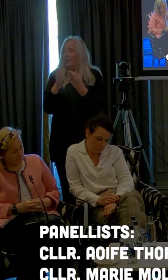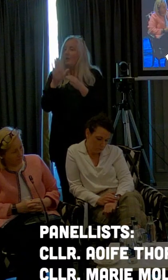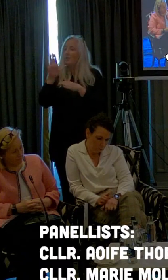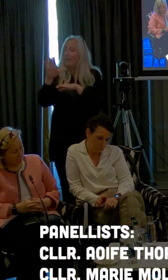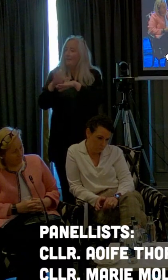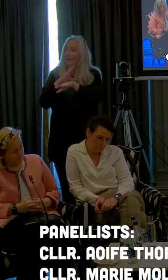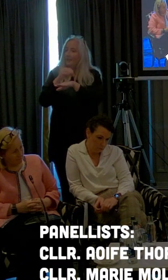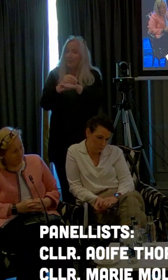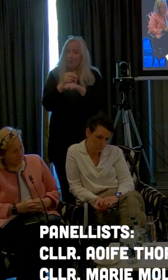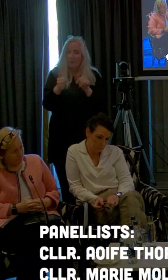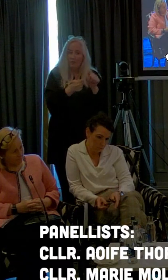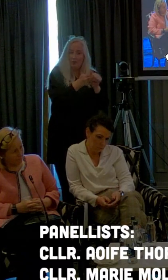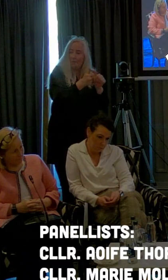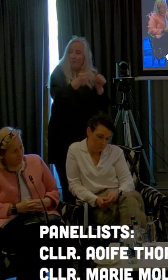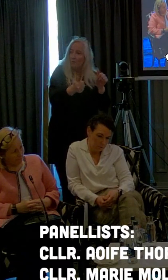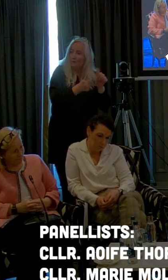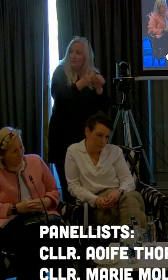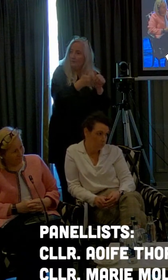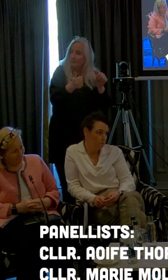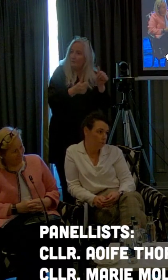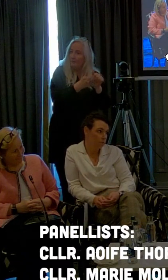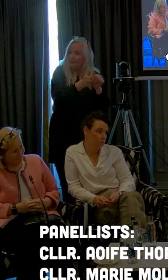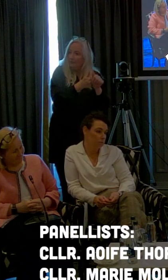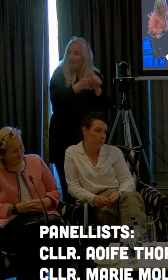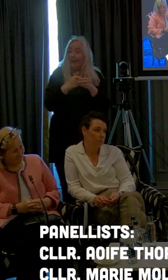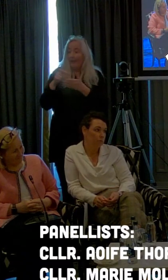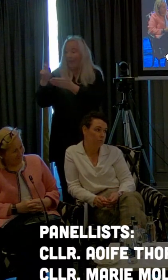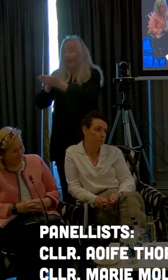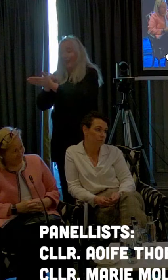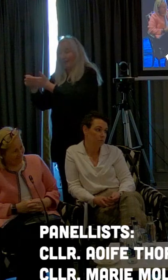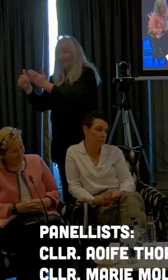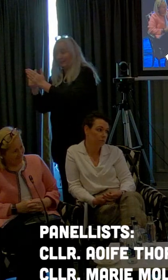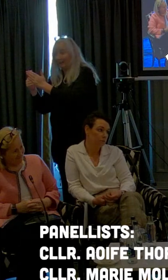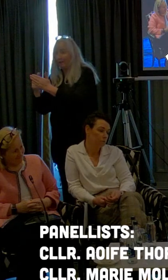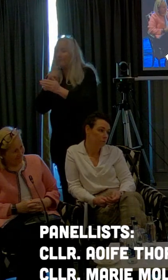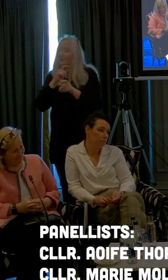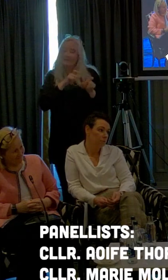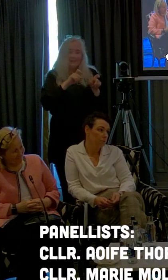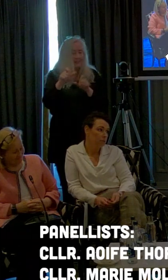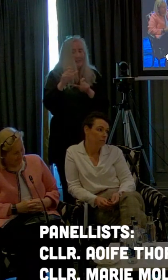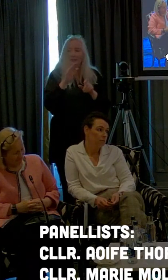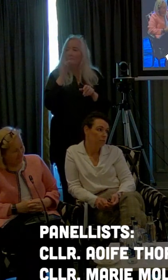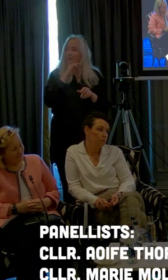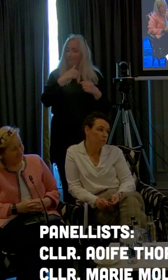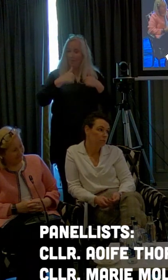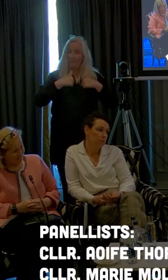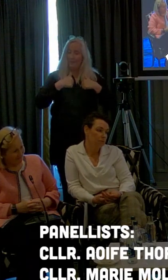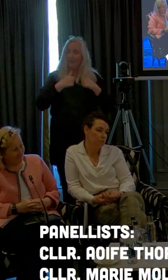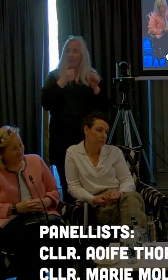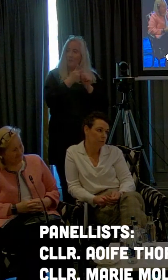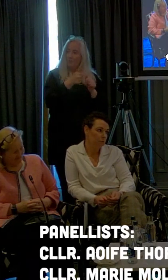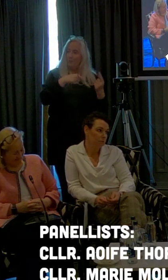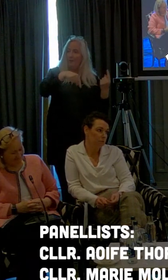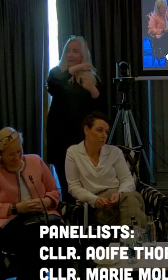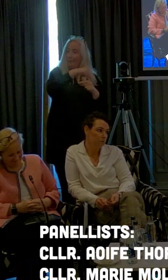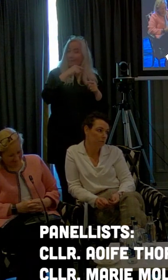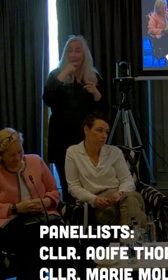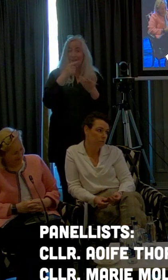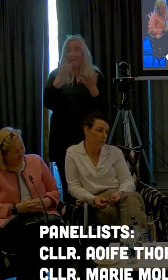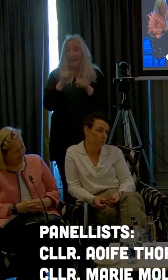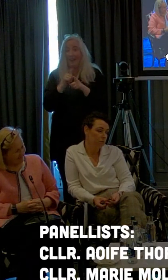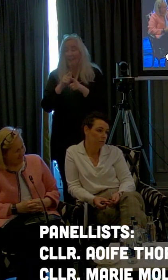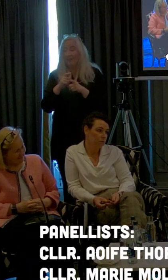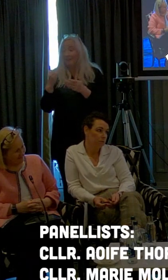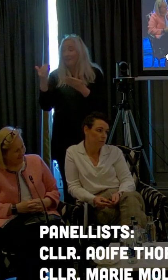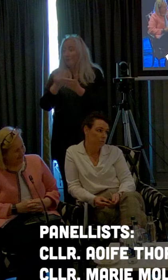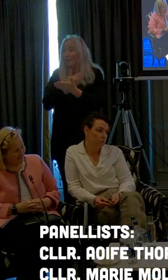working. I think Norma intimated earlier my comments outside with the journalist around waiting times, and